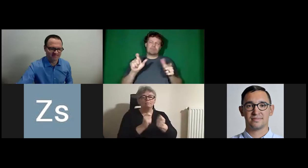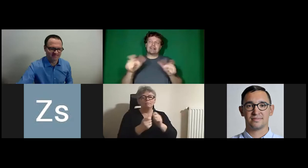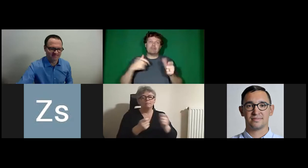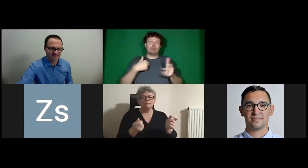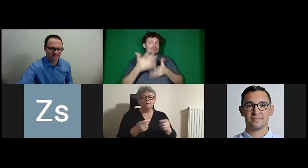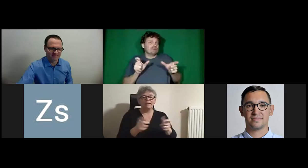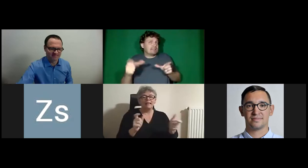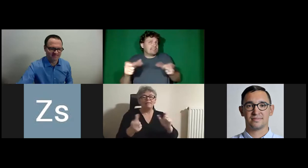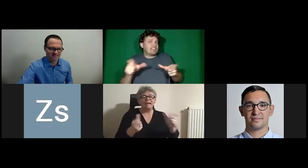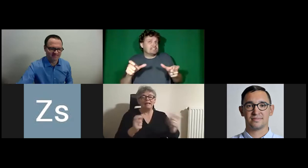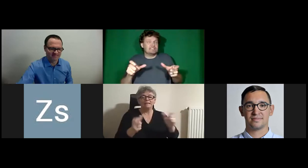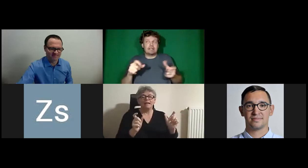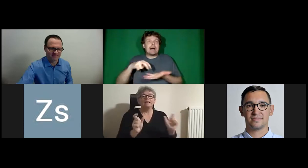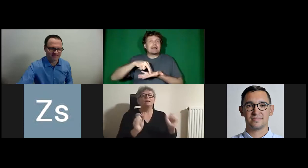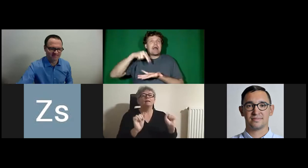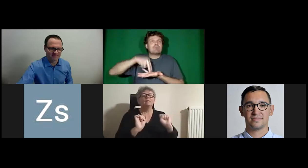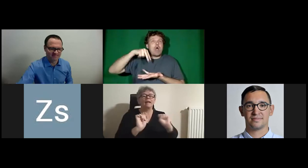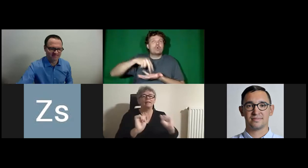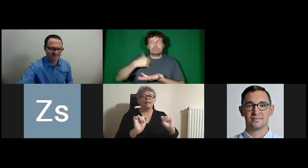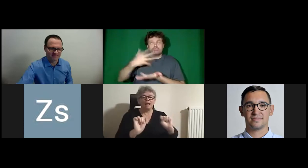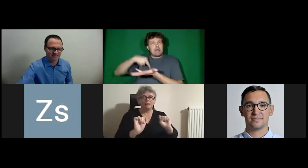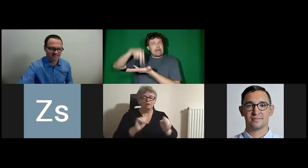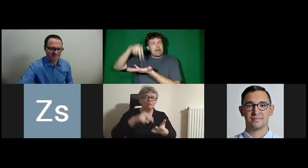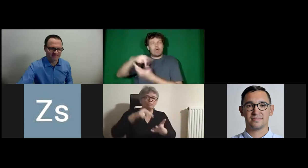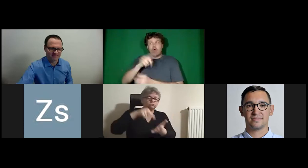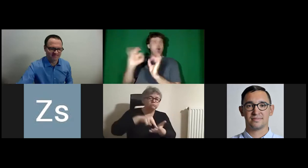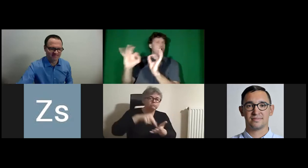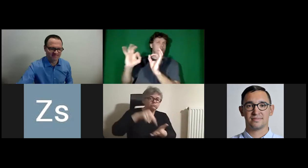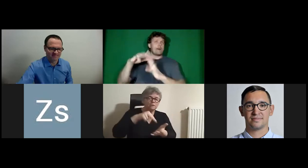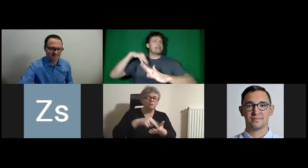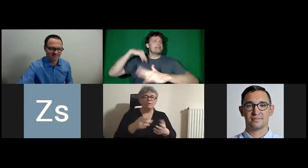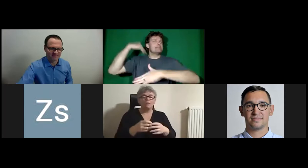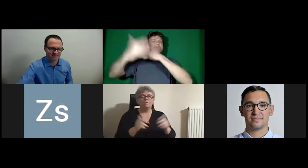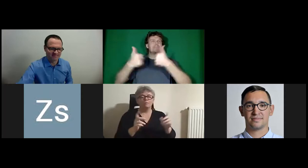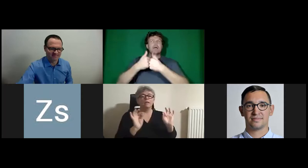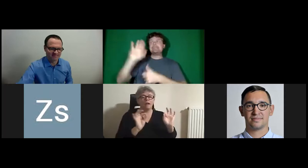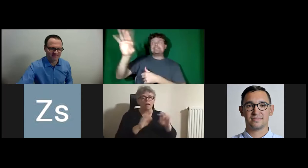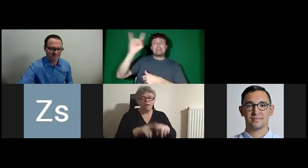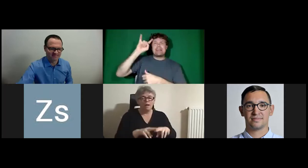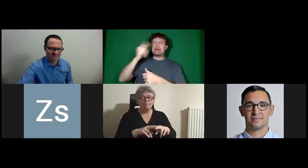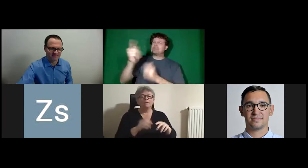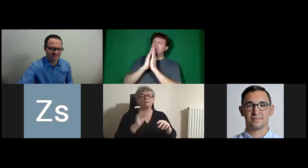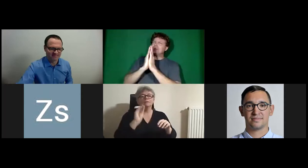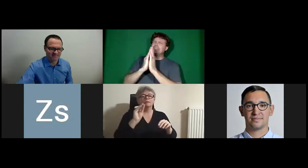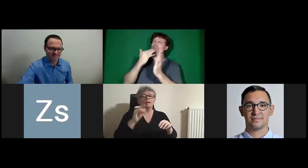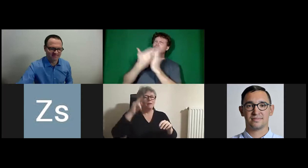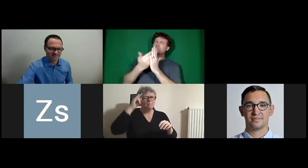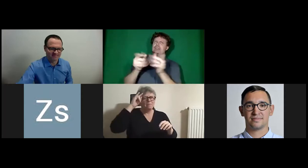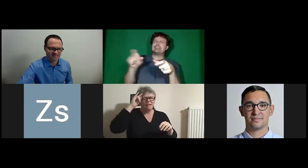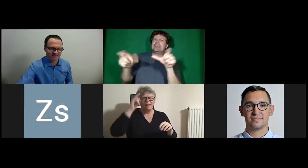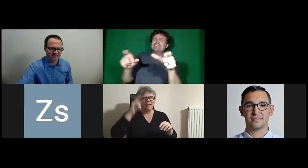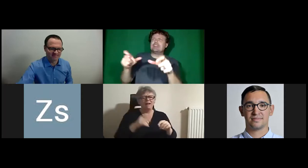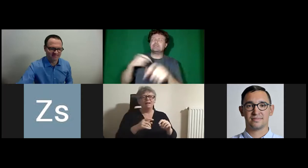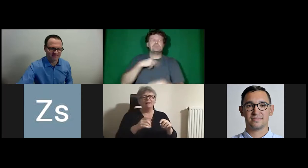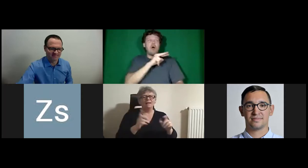And so even if you played defense, so I said, what's the sign for defense? And I would show them defense and they would, okay, this is the sign. Okay, if we want to do